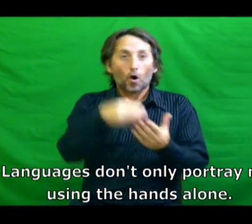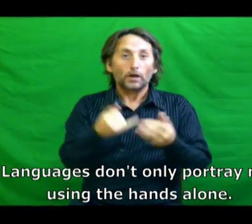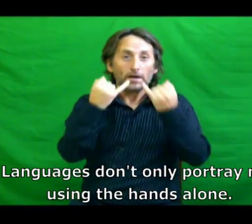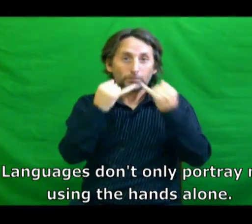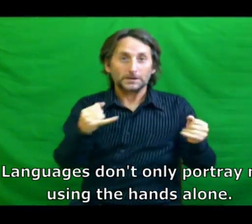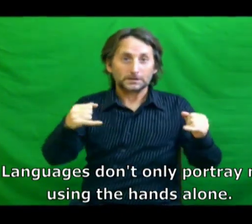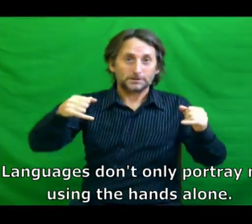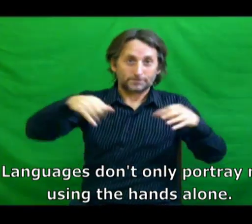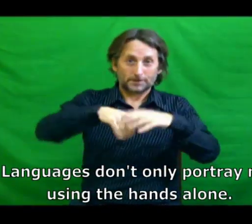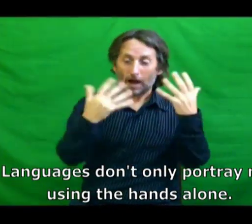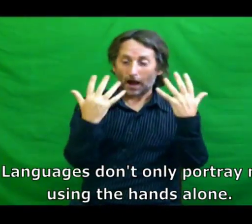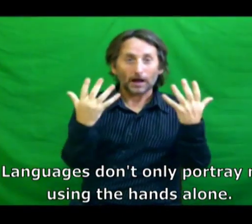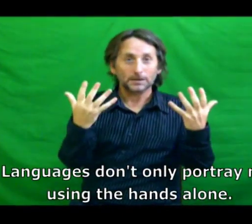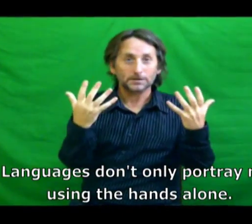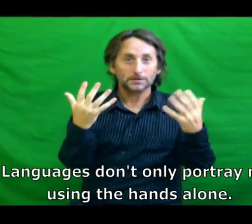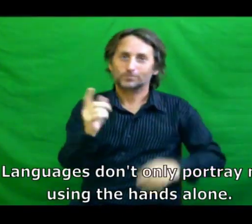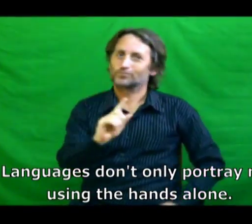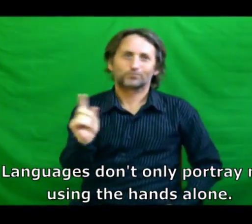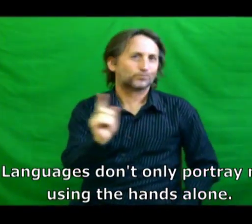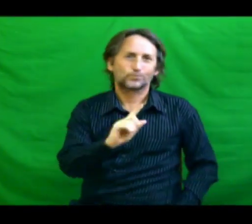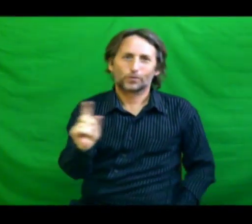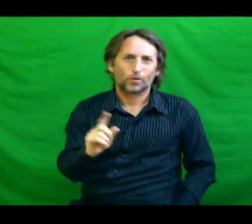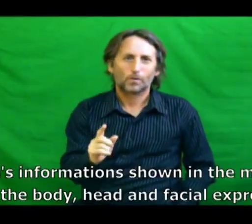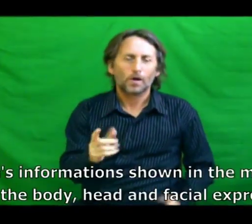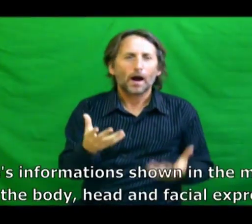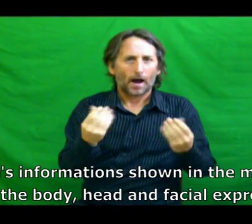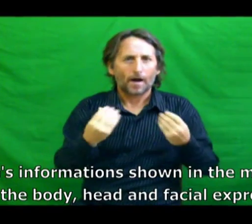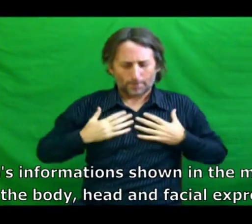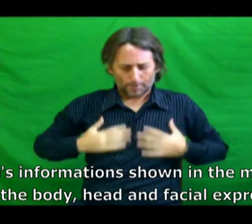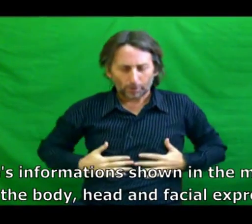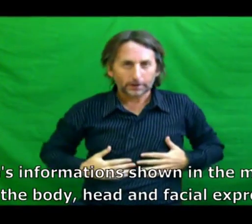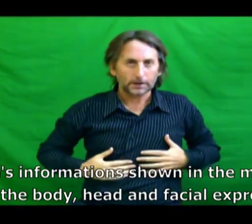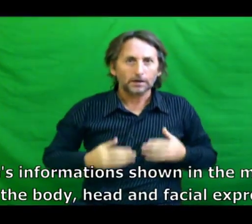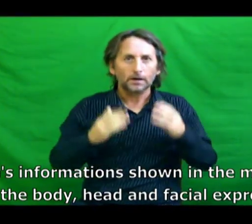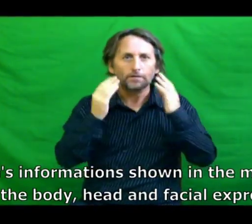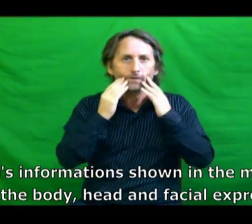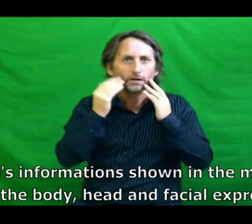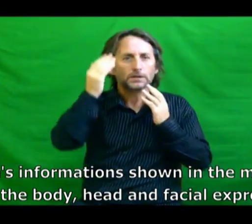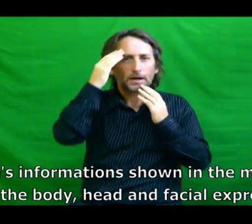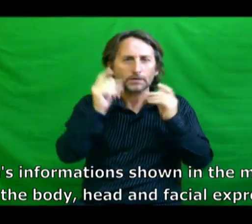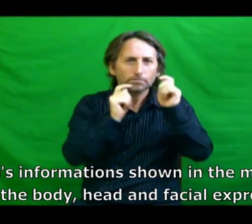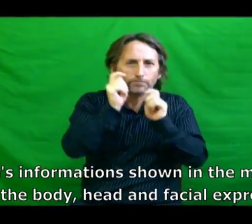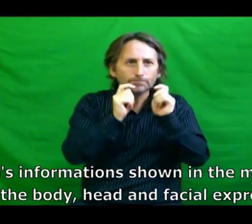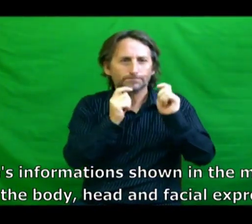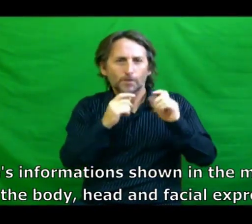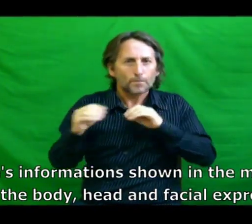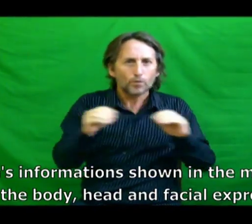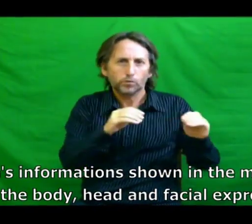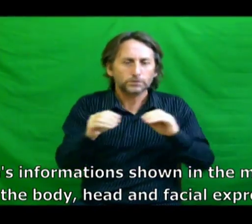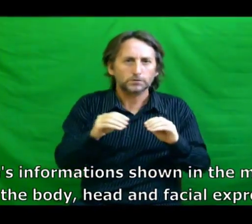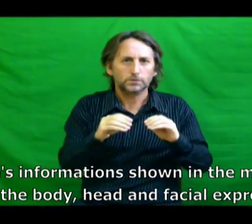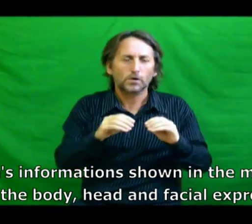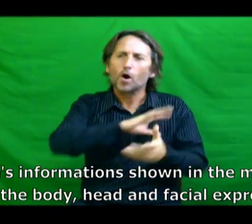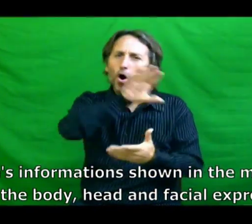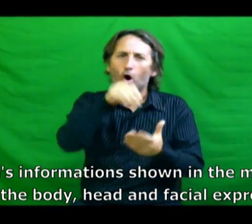hands alone. There's information shown in the movement of the body, head, and facial expression. These are all